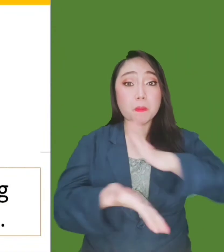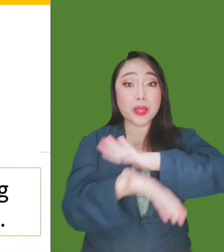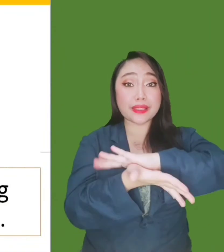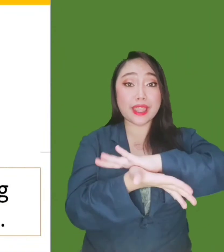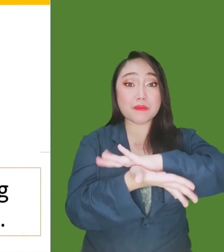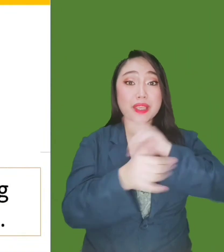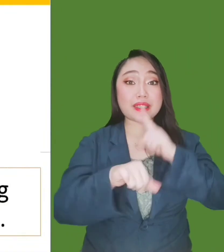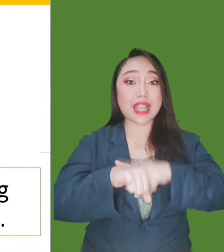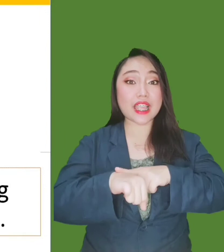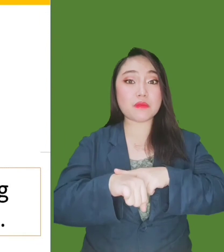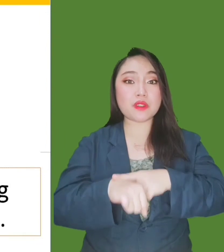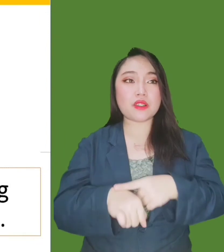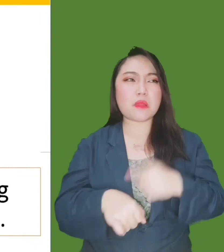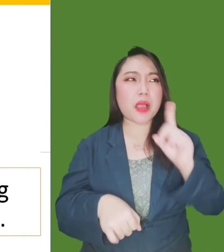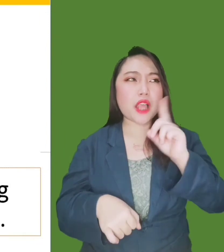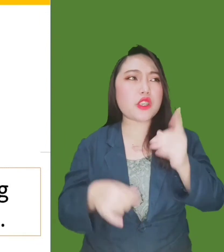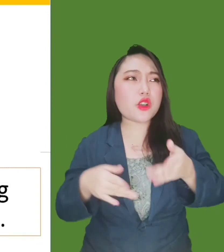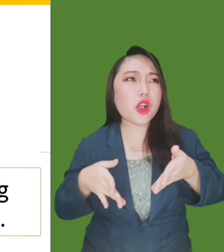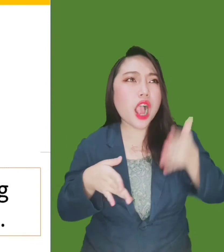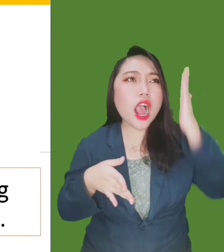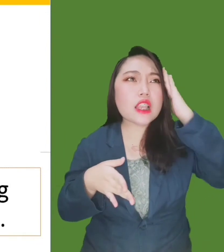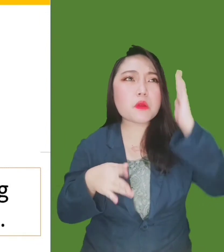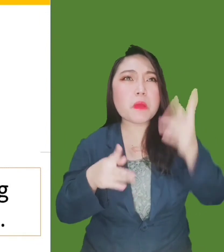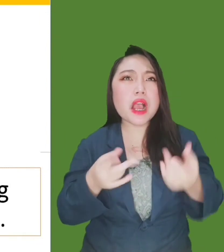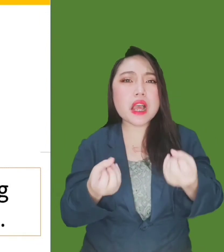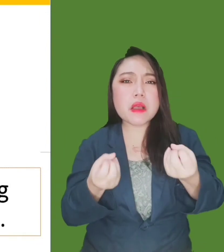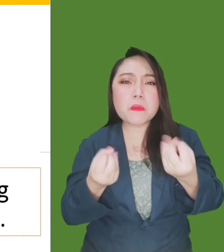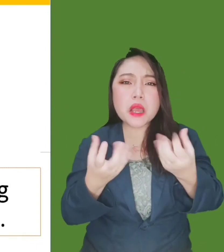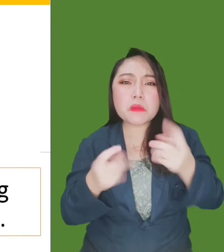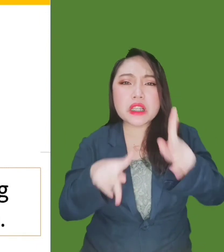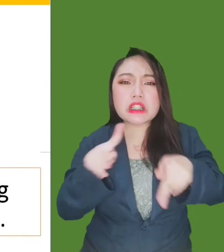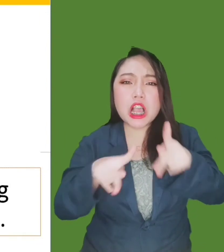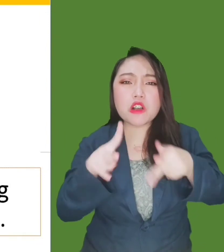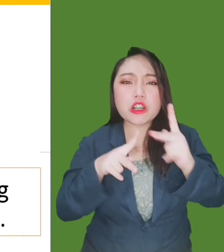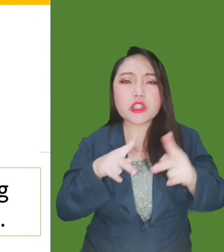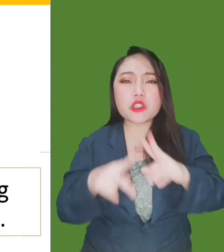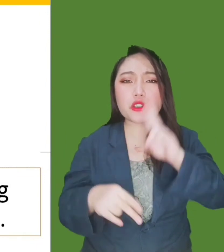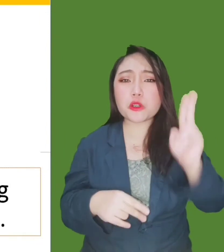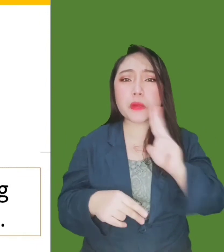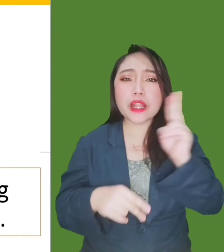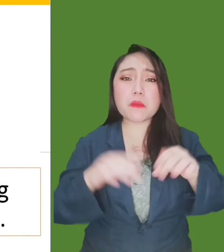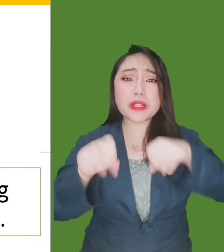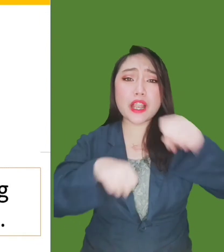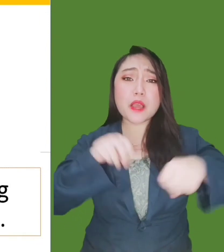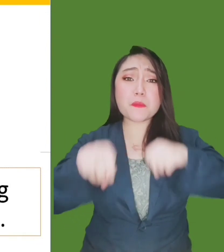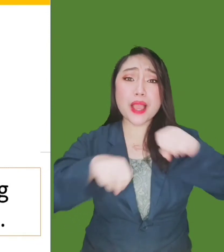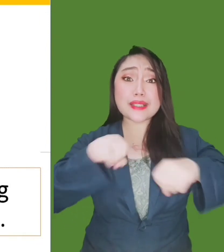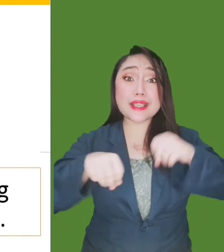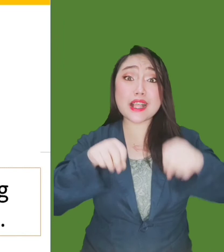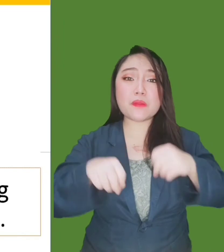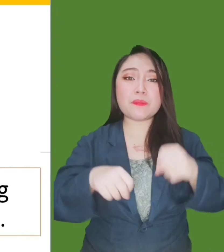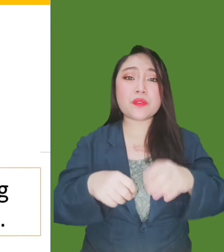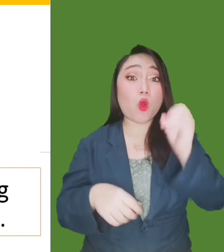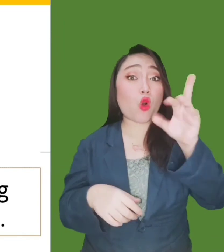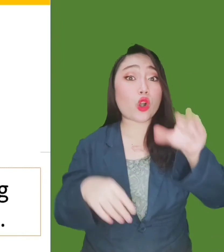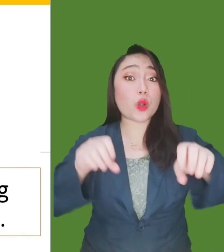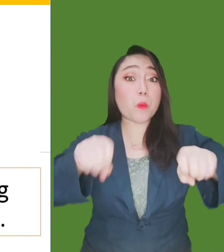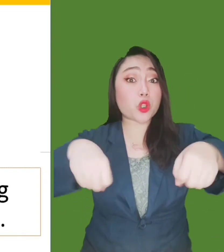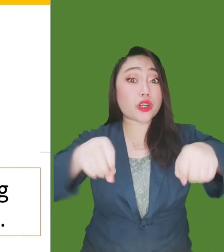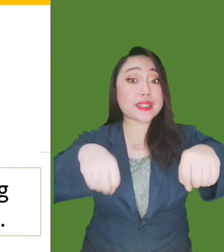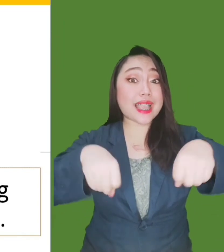Example, right now it's pandemic time, right? And you know that there are a lot of people who